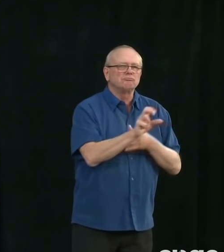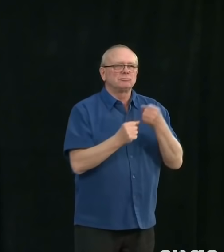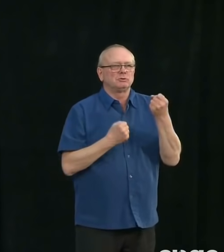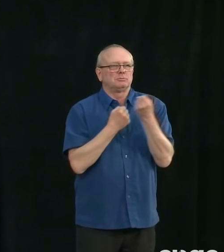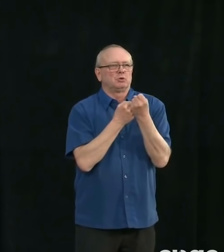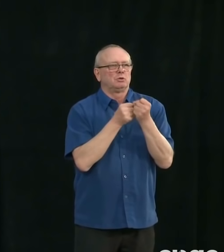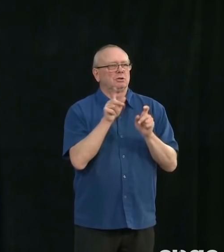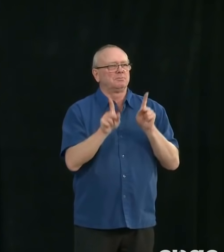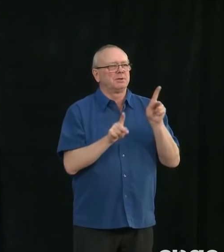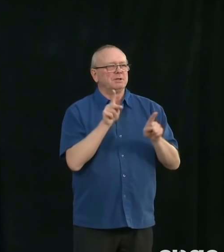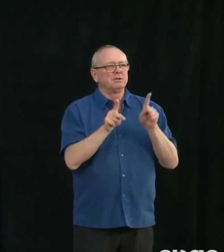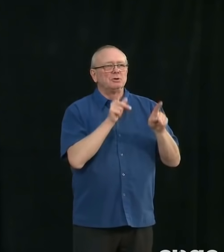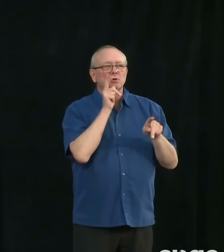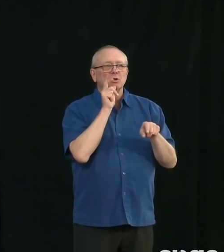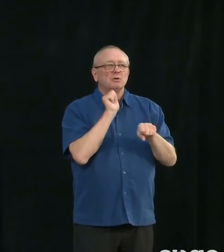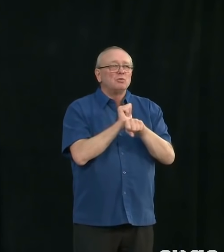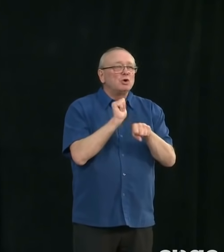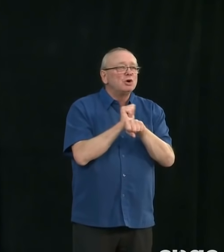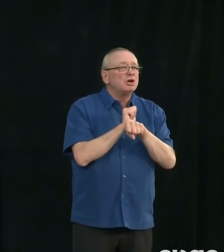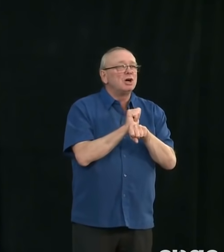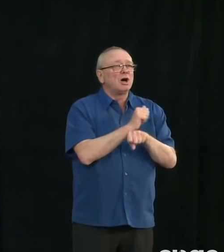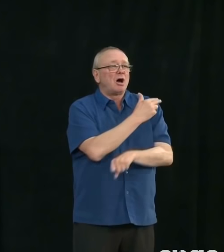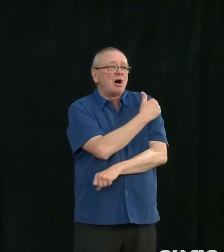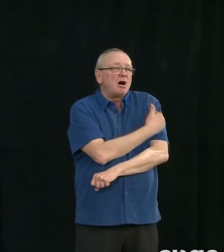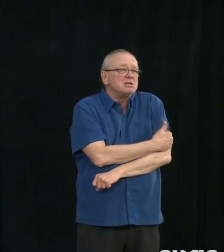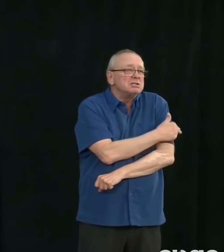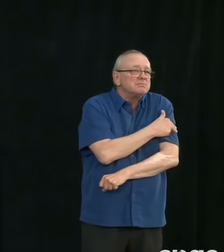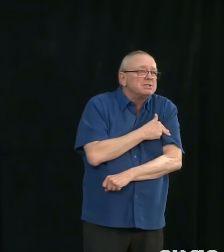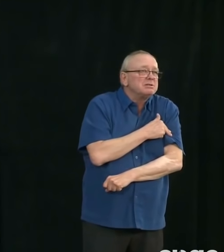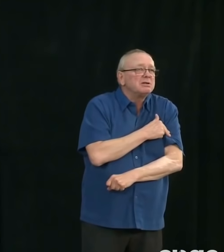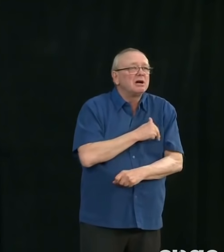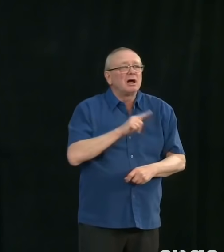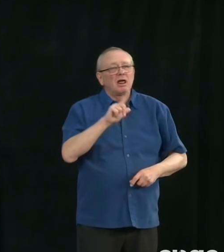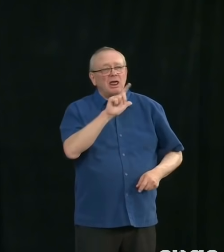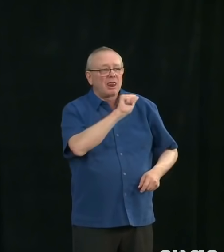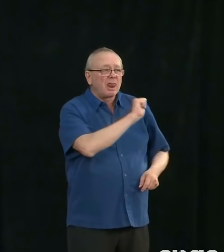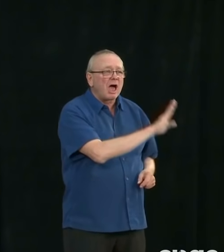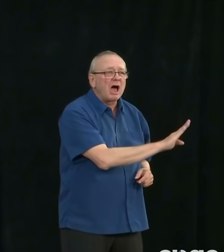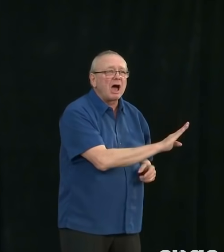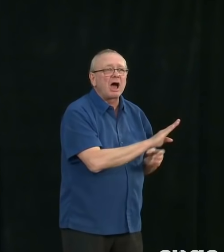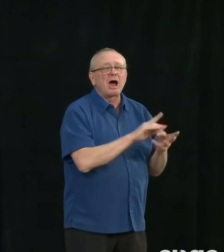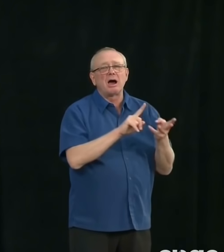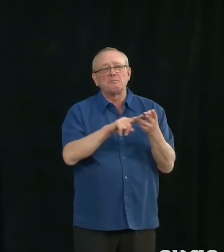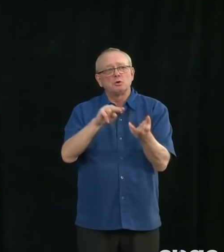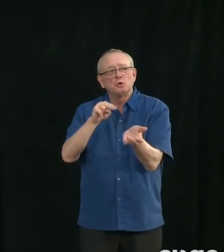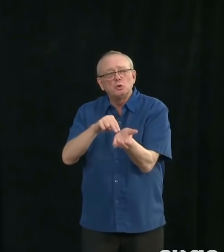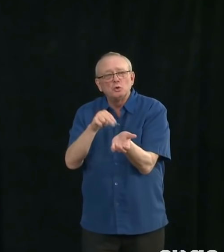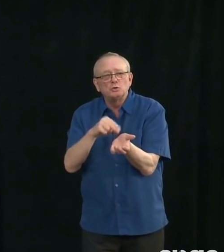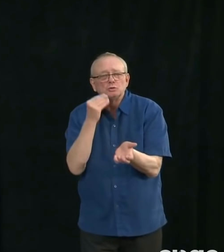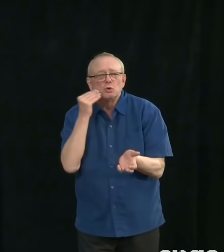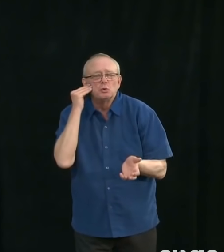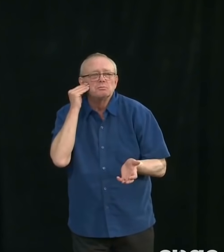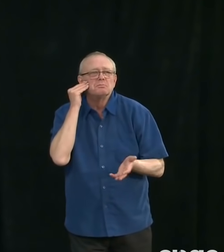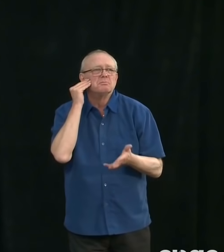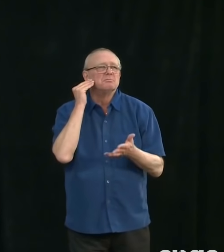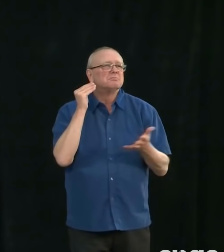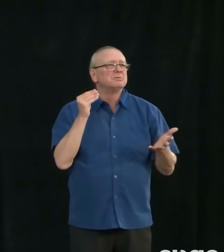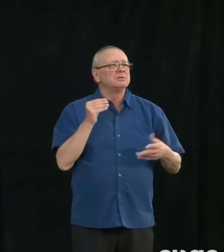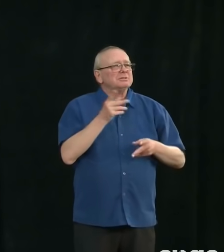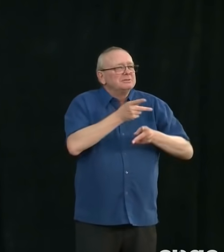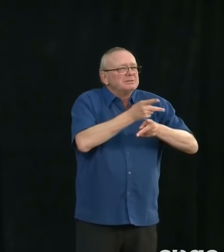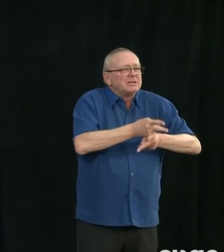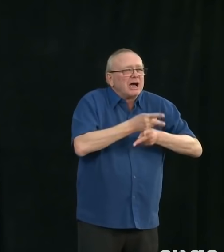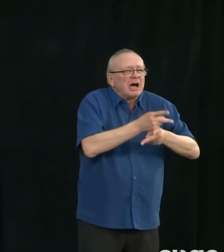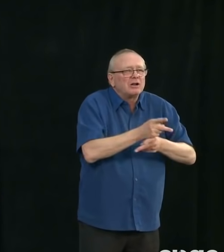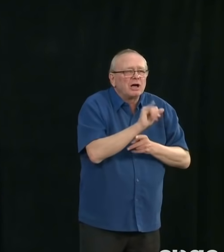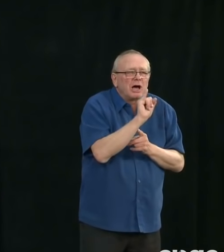hospital or testing site, in a lab or in a care center, whether providing care to the sickest of patients or helping